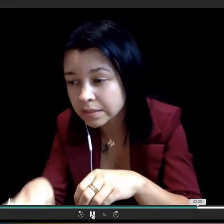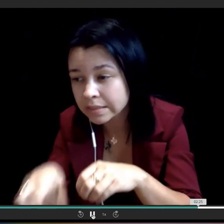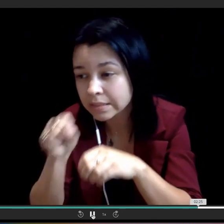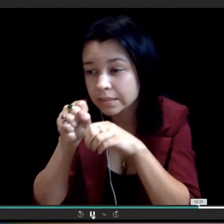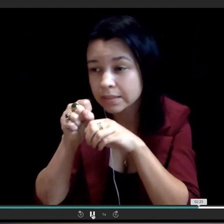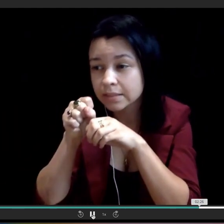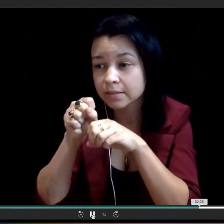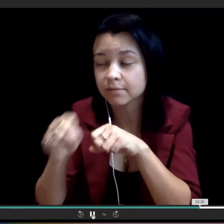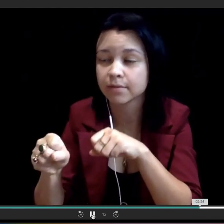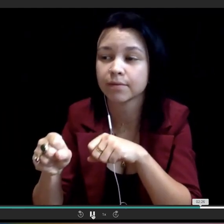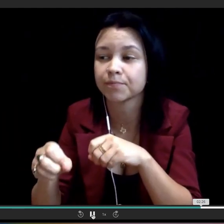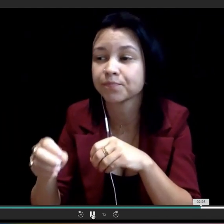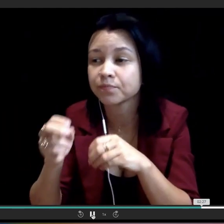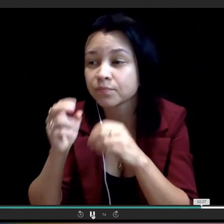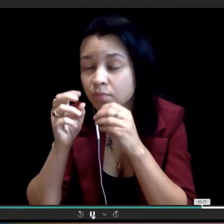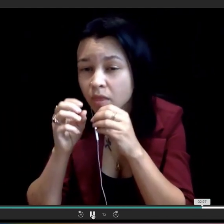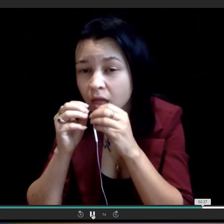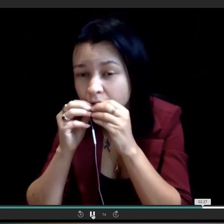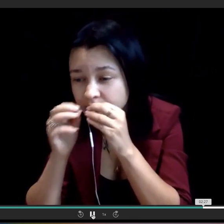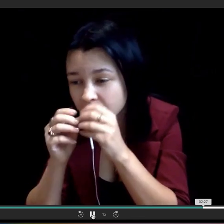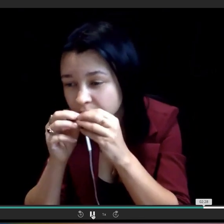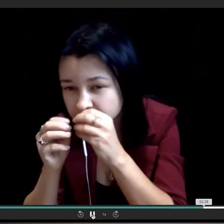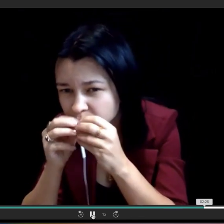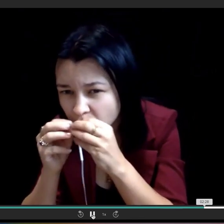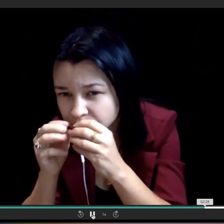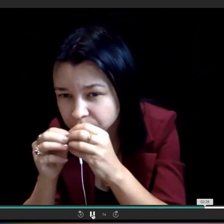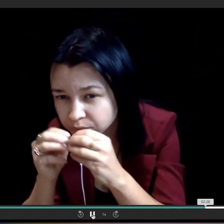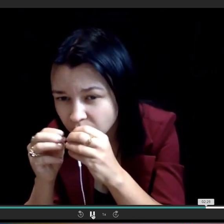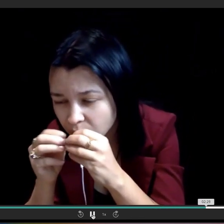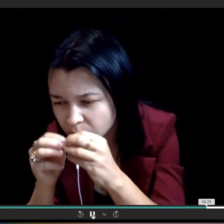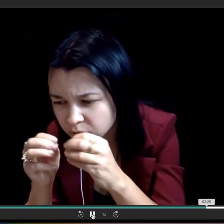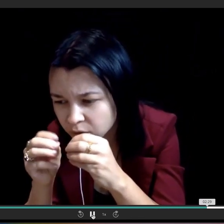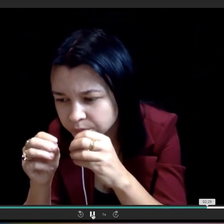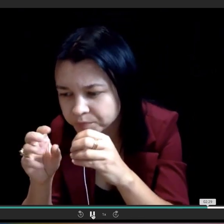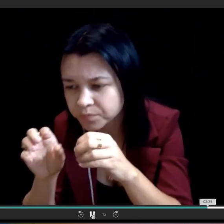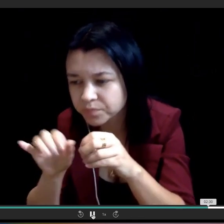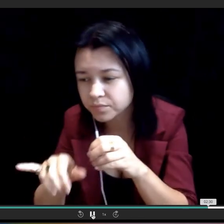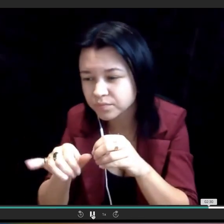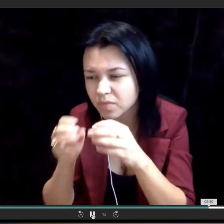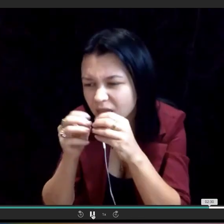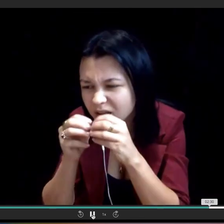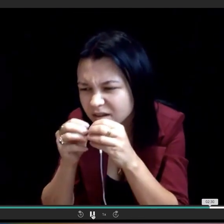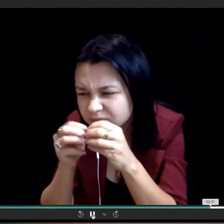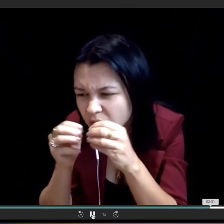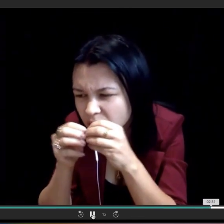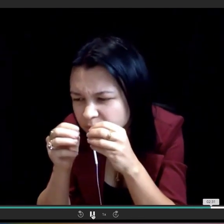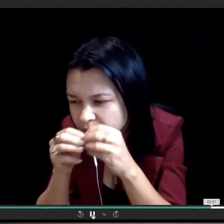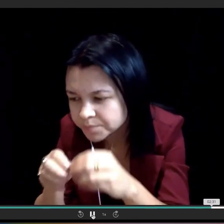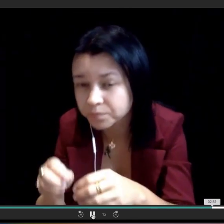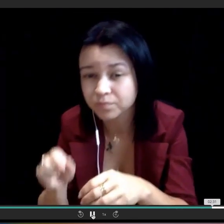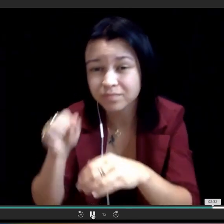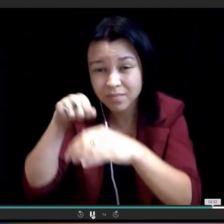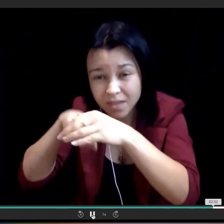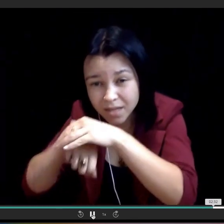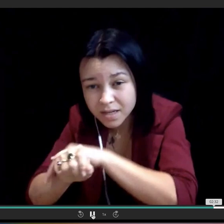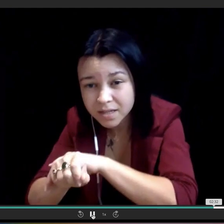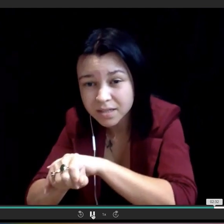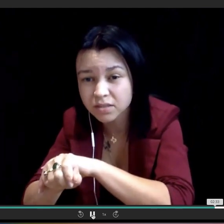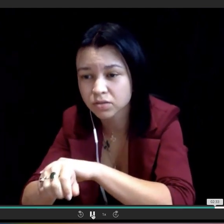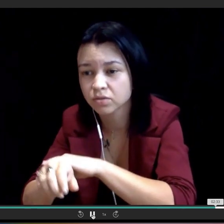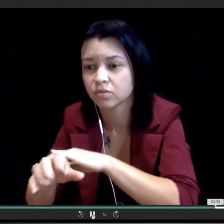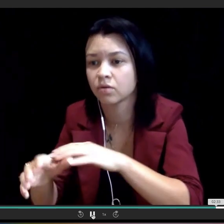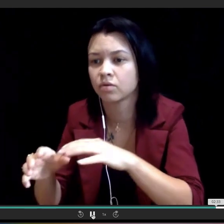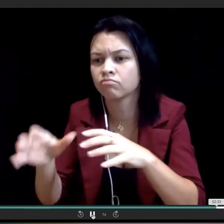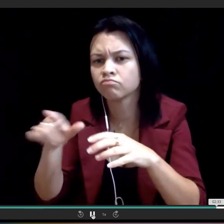which could be up to like a tenth as big as the ones that cut the leaves, those tiny little ants go inside